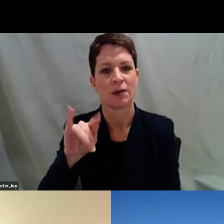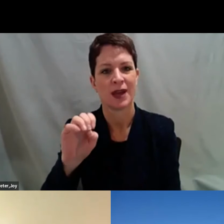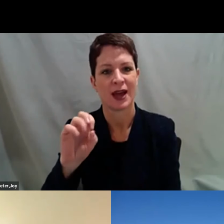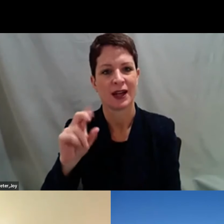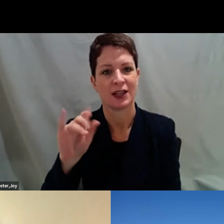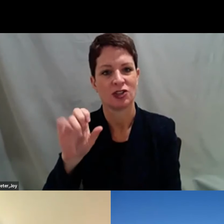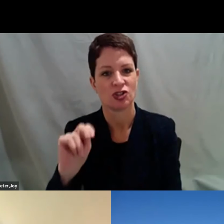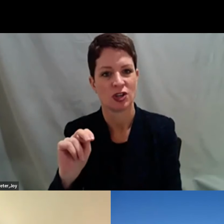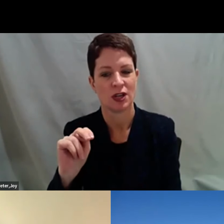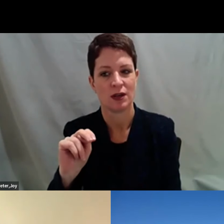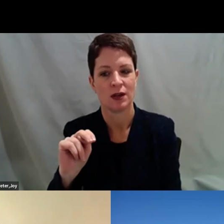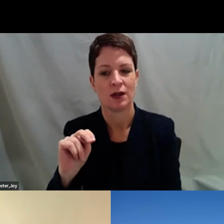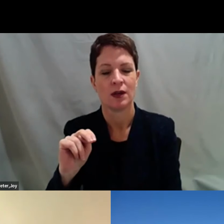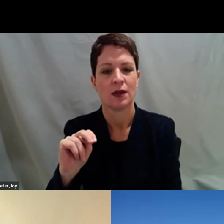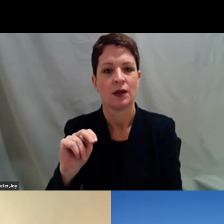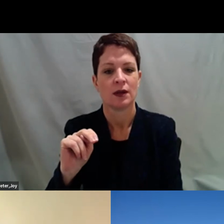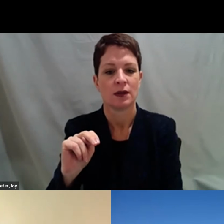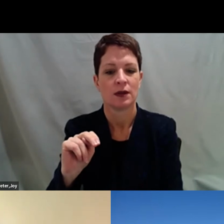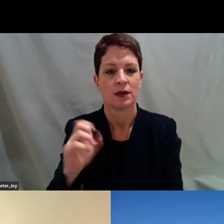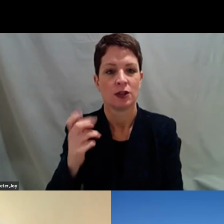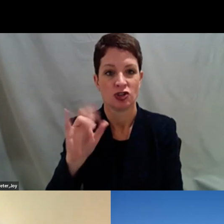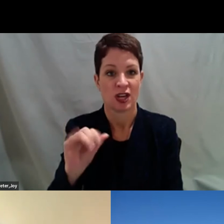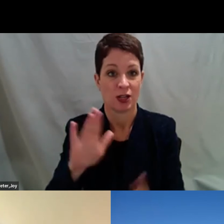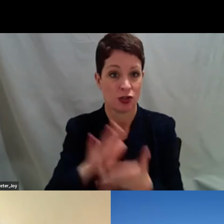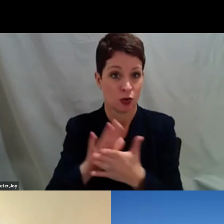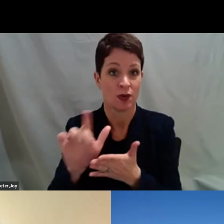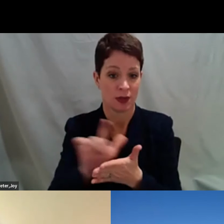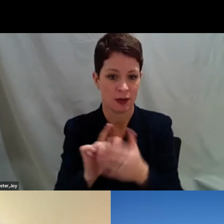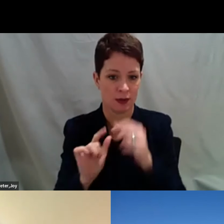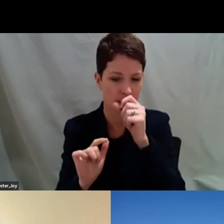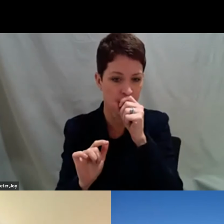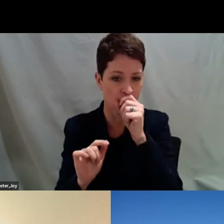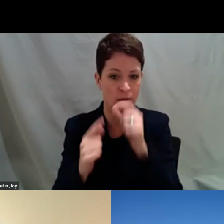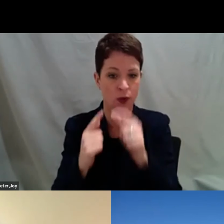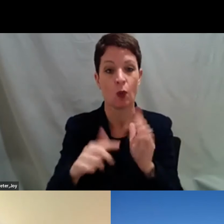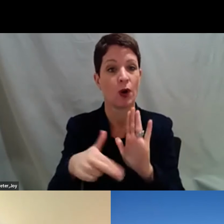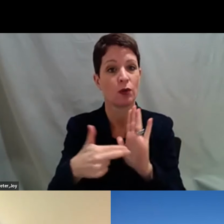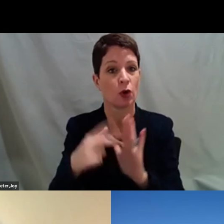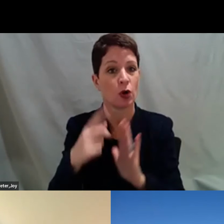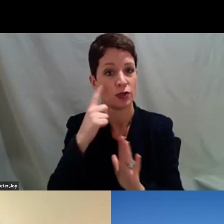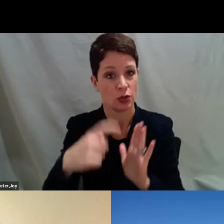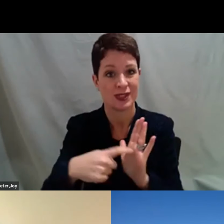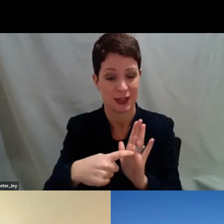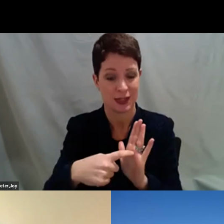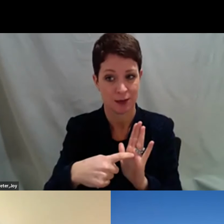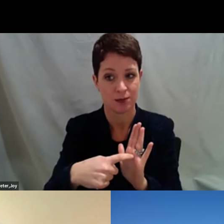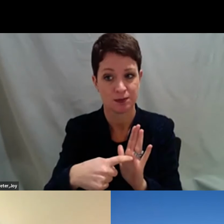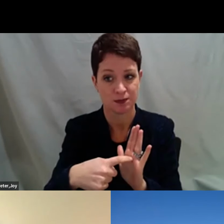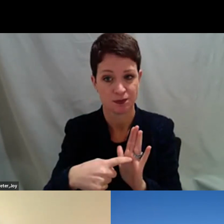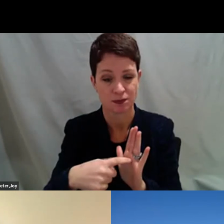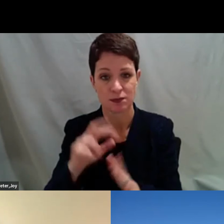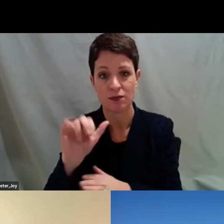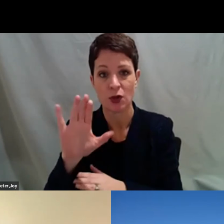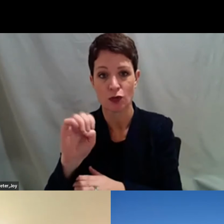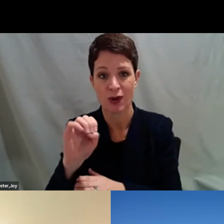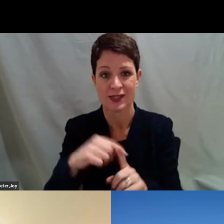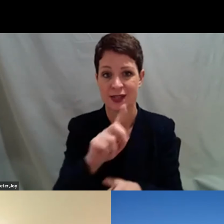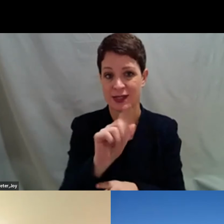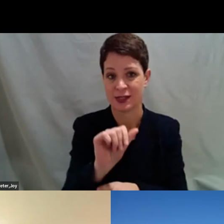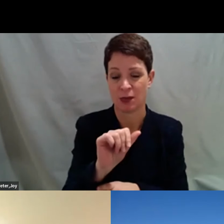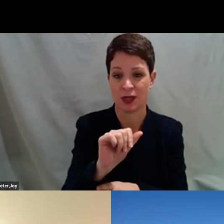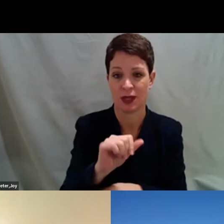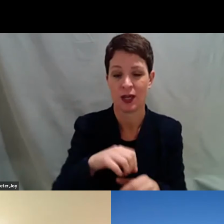the CUNY School of Law. And the question is, what role did you see of race and disability in